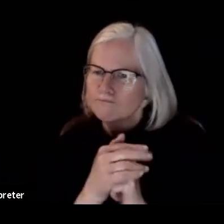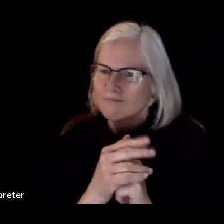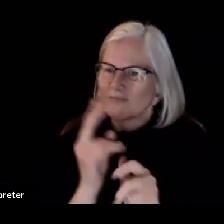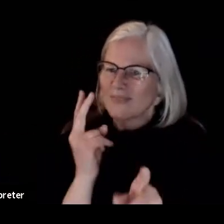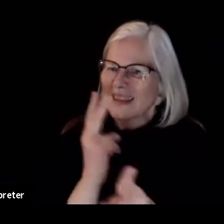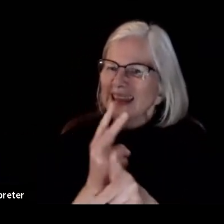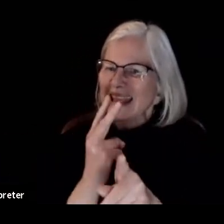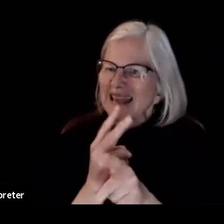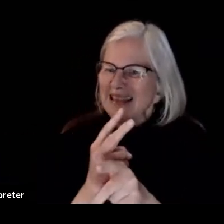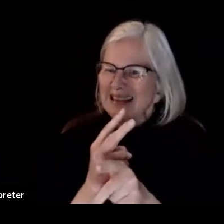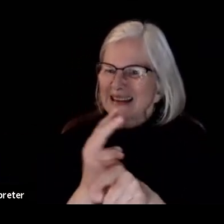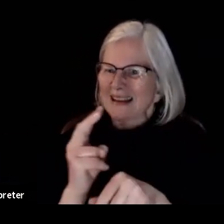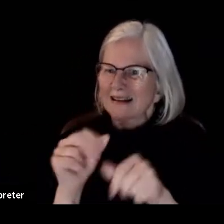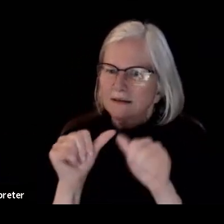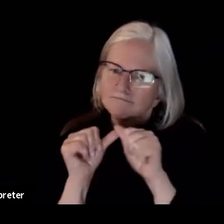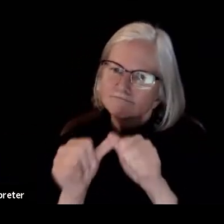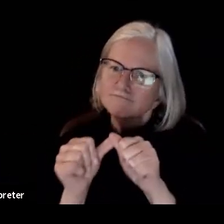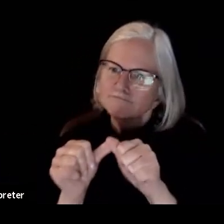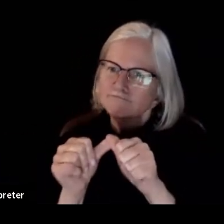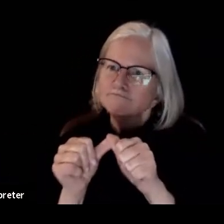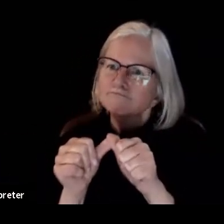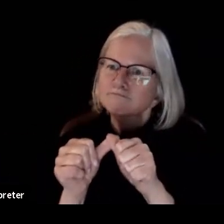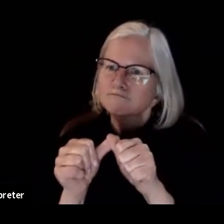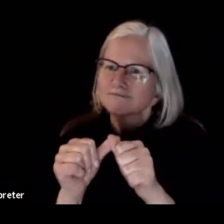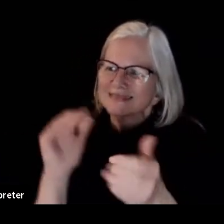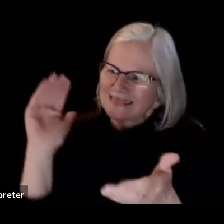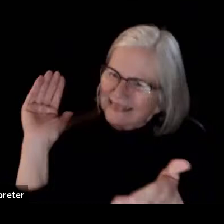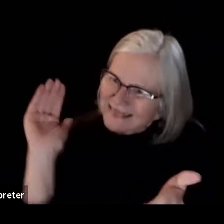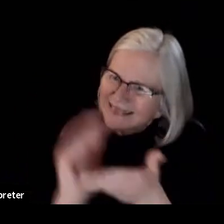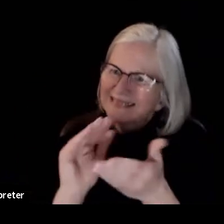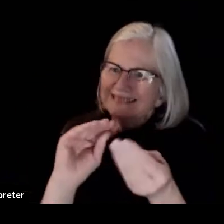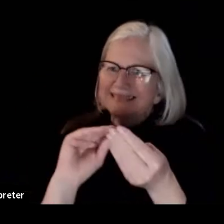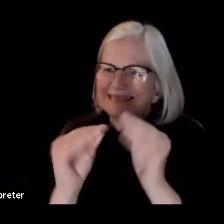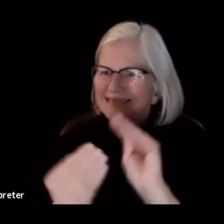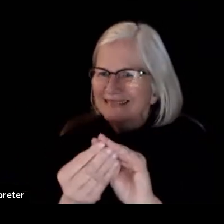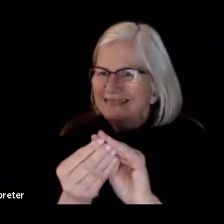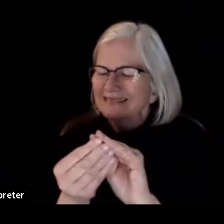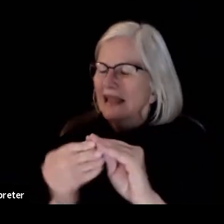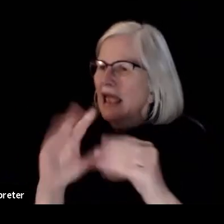cases down and finding them early so we can prevent them from spreading.